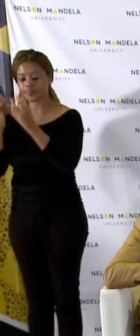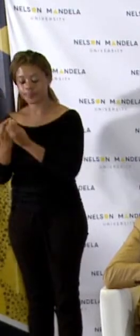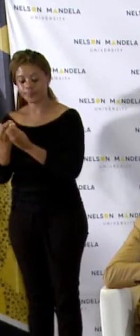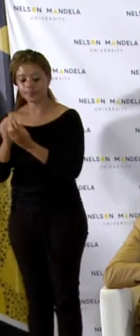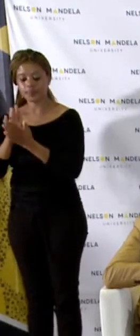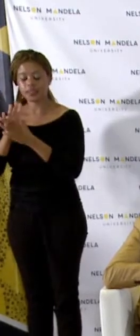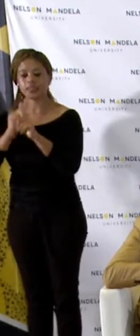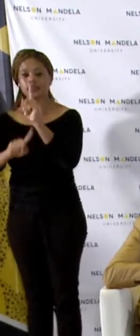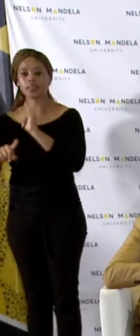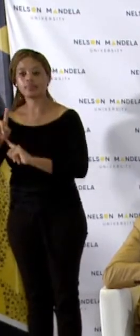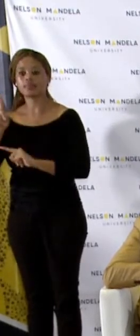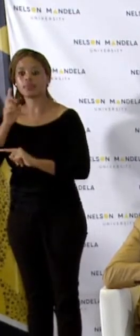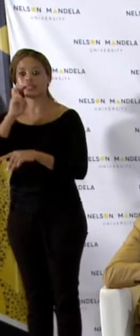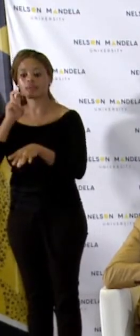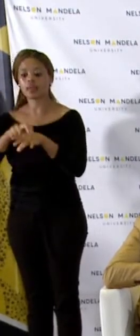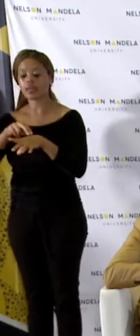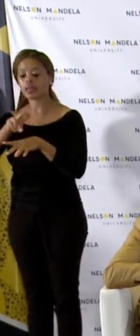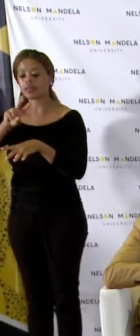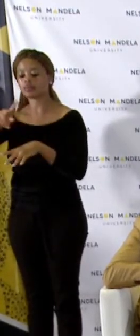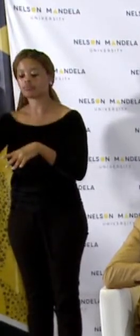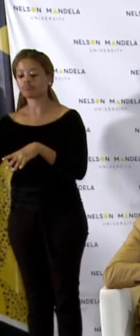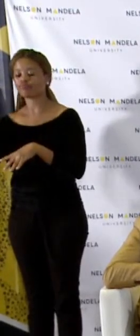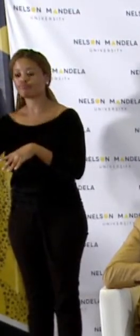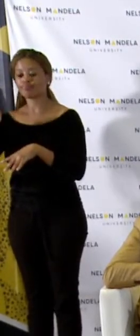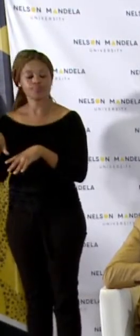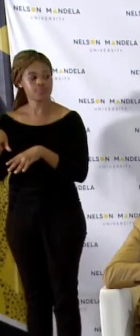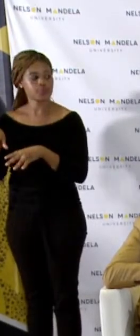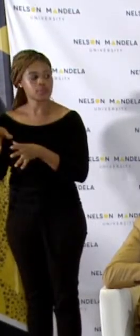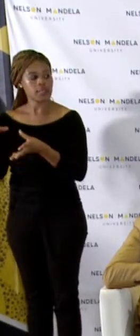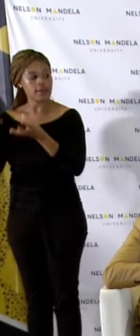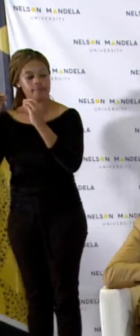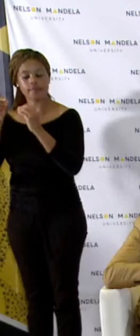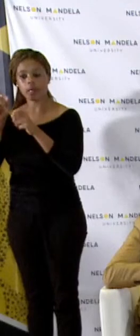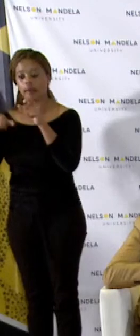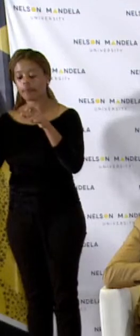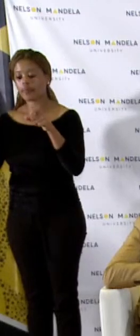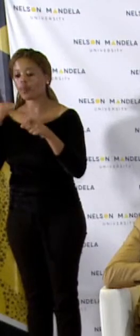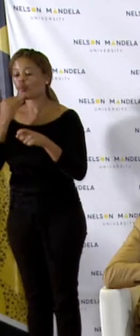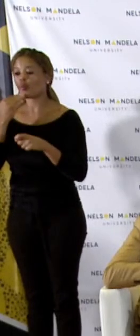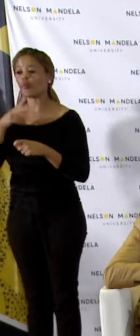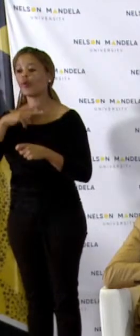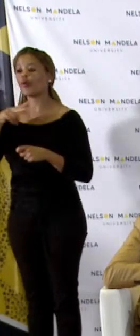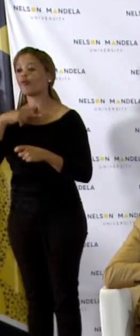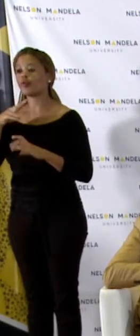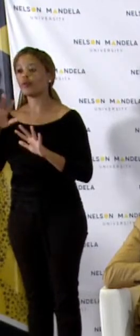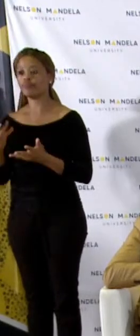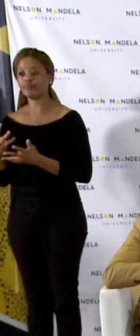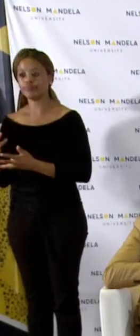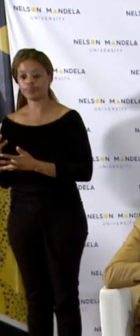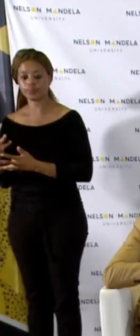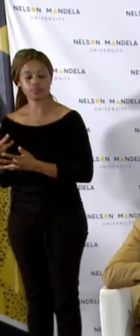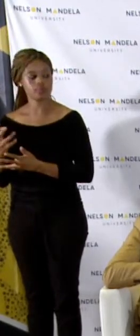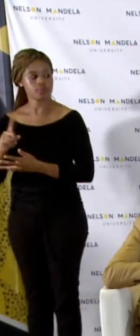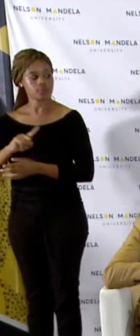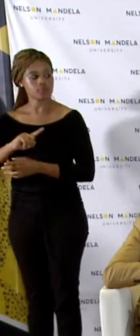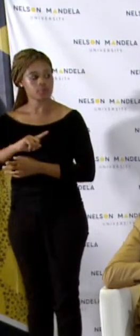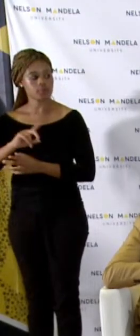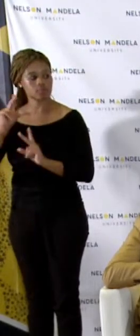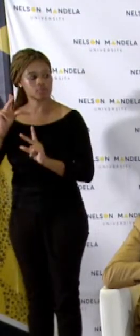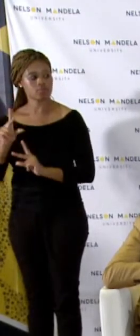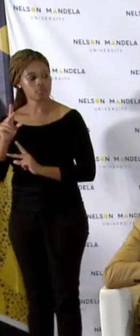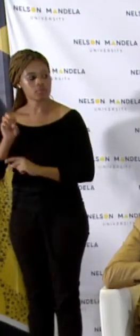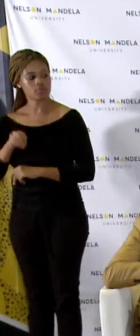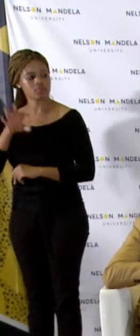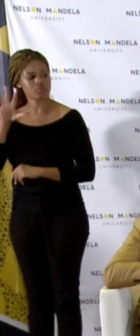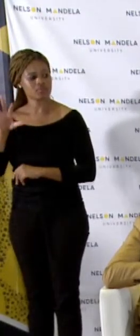and sometimes you need someone else to find the people who are voiceless. Yeah. Because with, how many people have the internet in